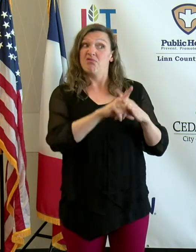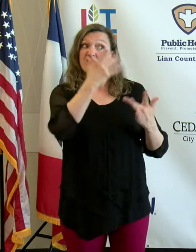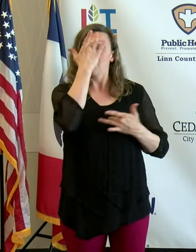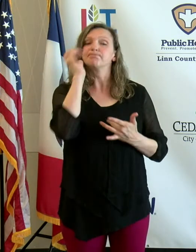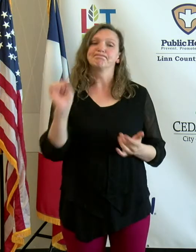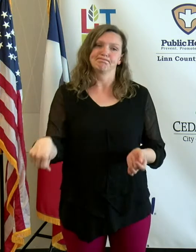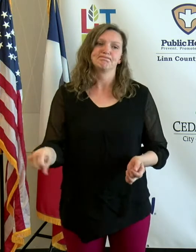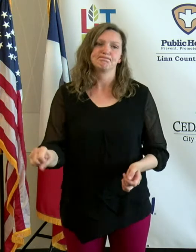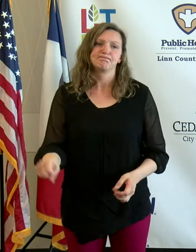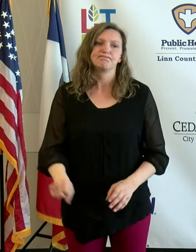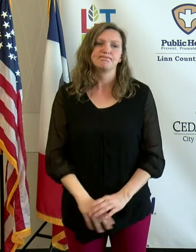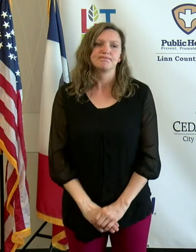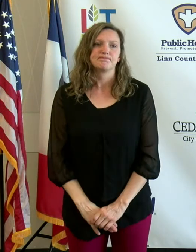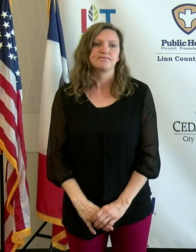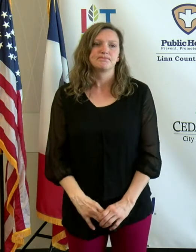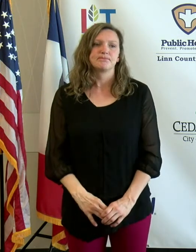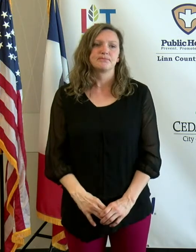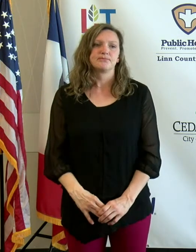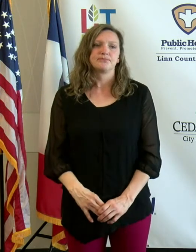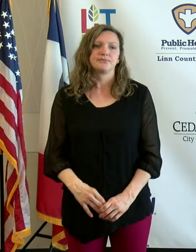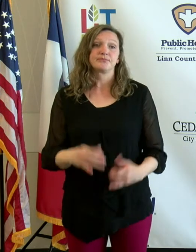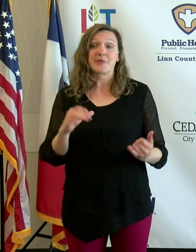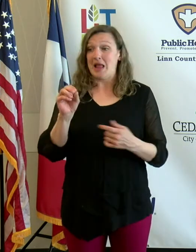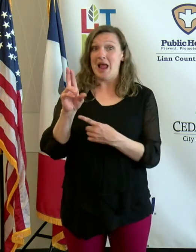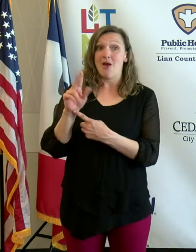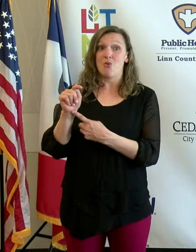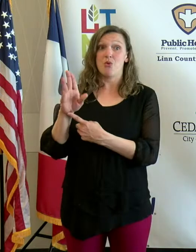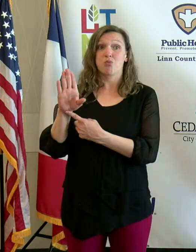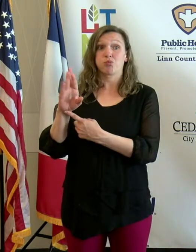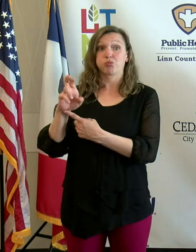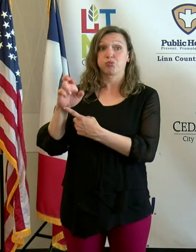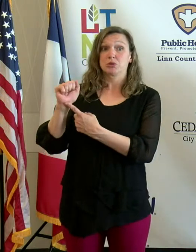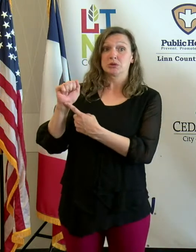individual being sick at a facility would not constitute an outbreak.